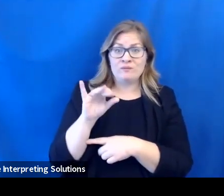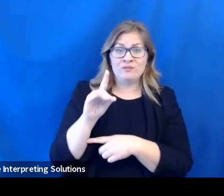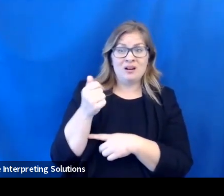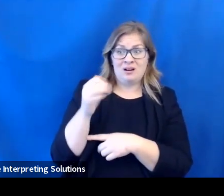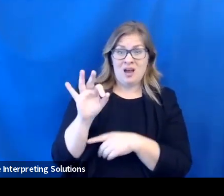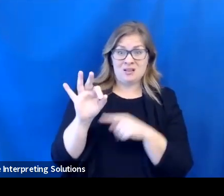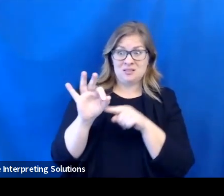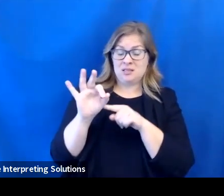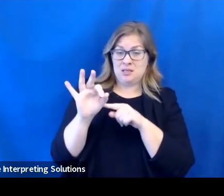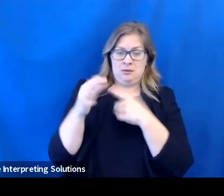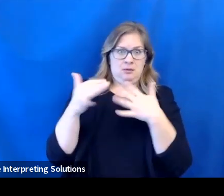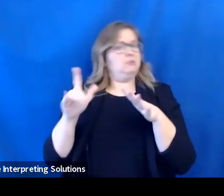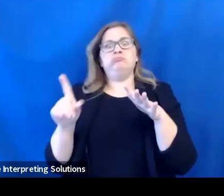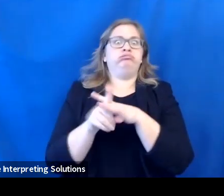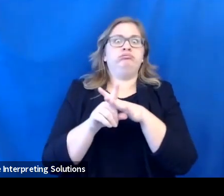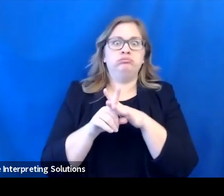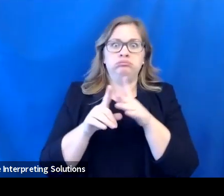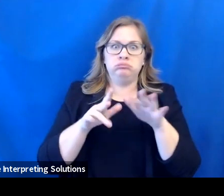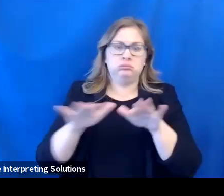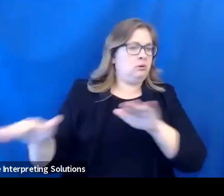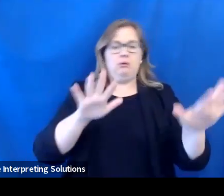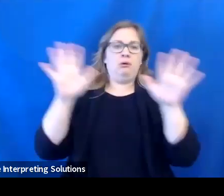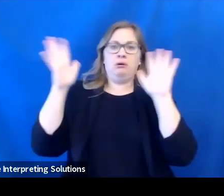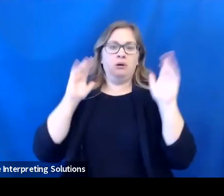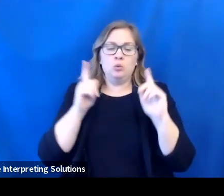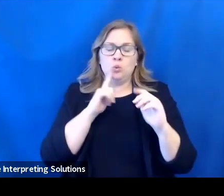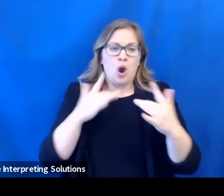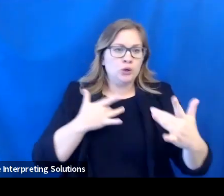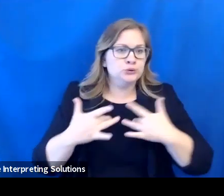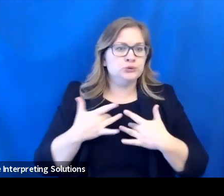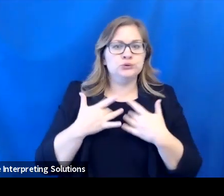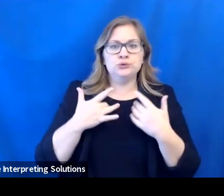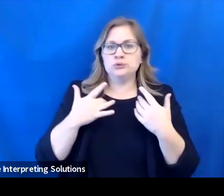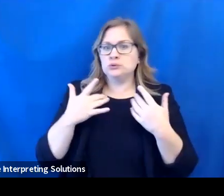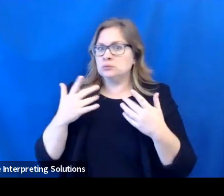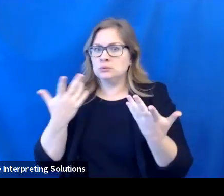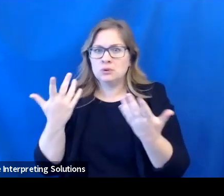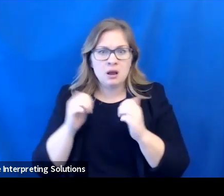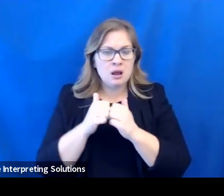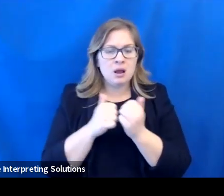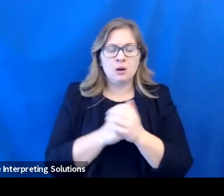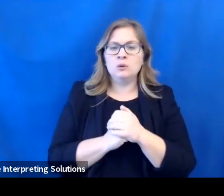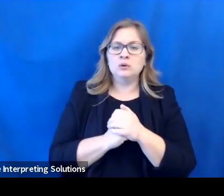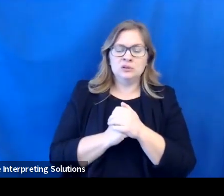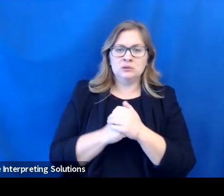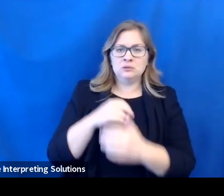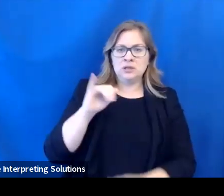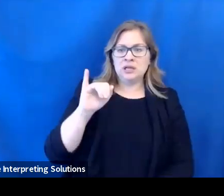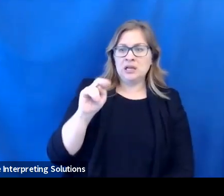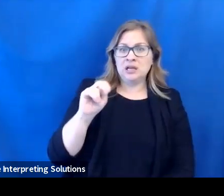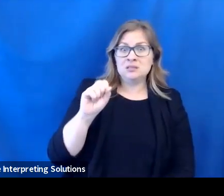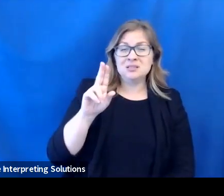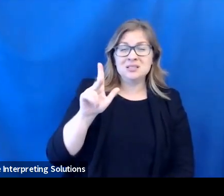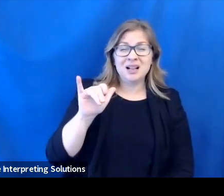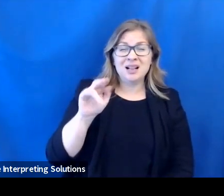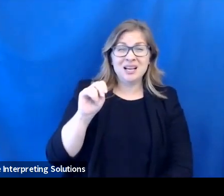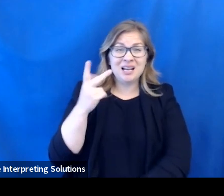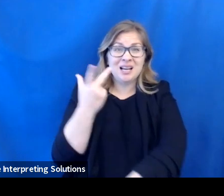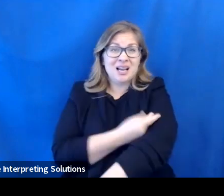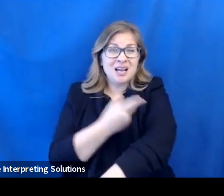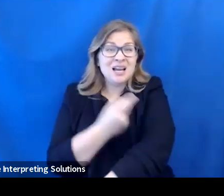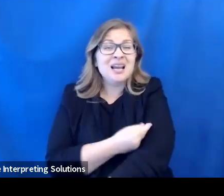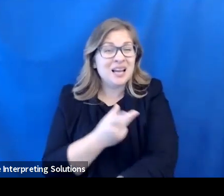One of them was the affordability of insulin. That never went away. This is still a critical issue for many of our